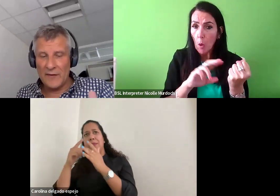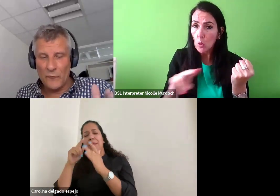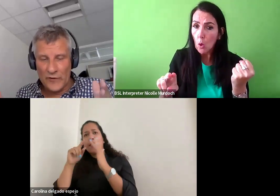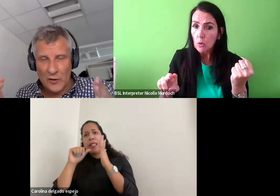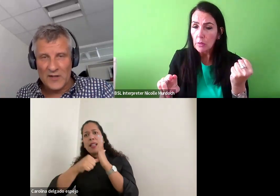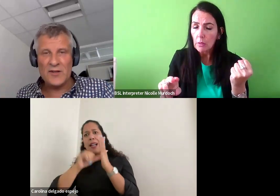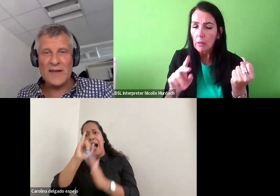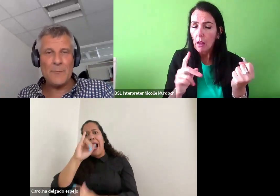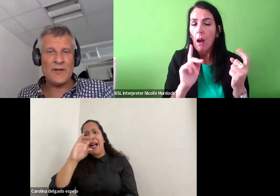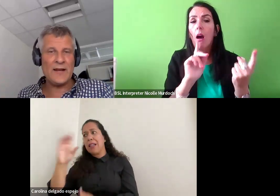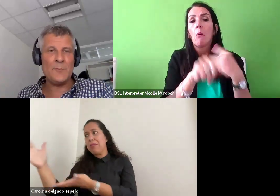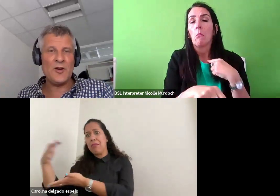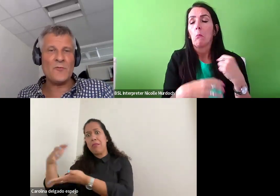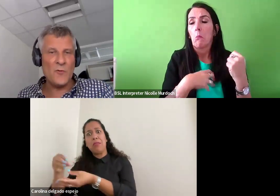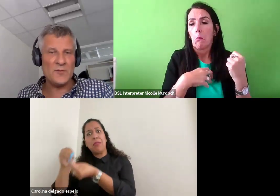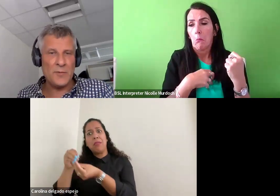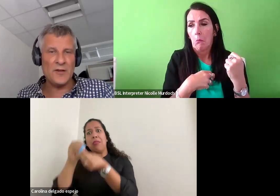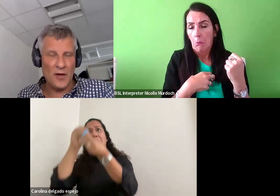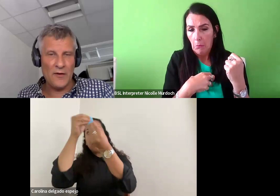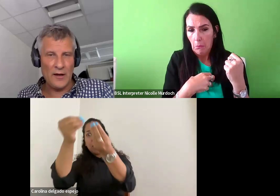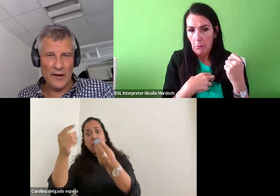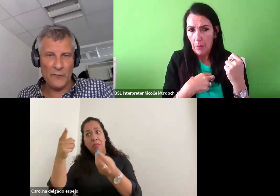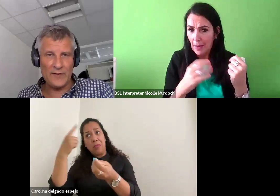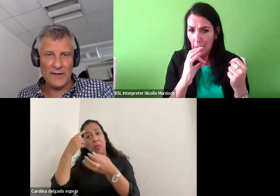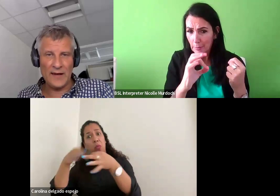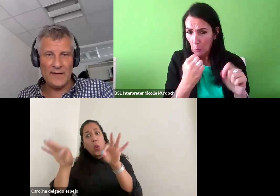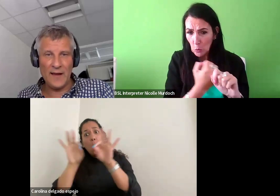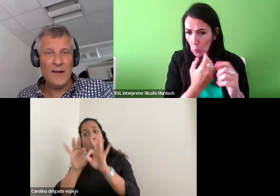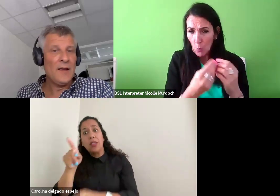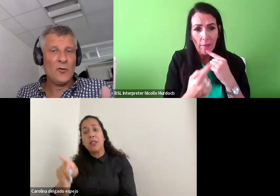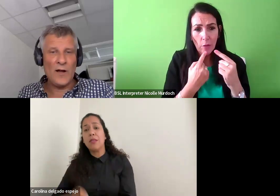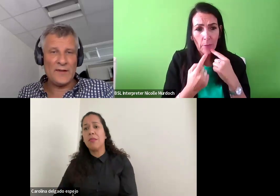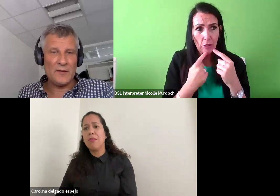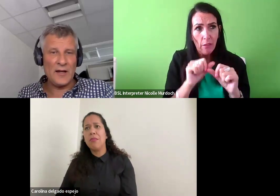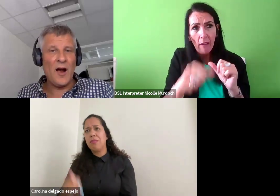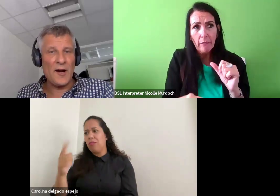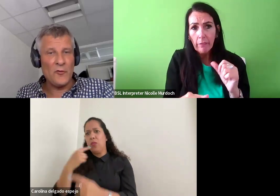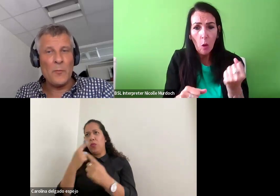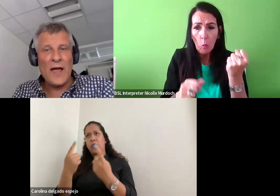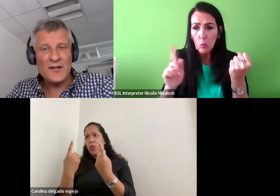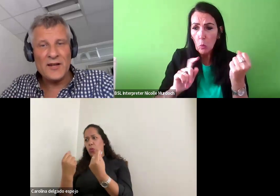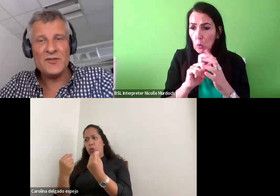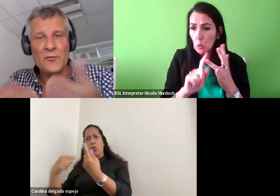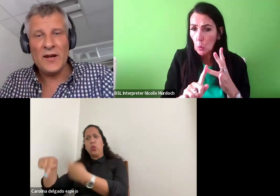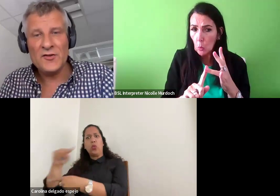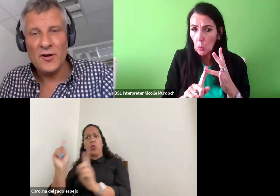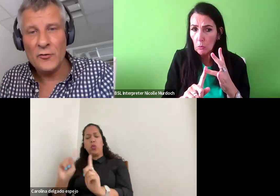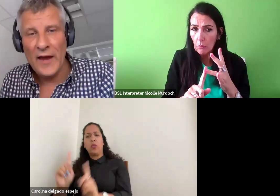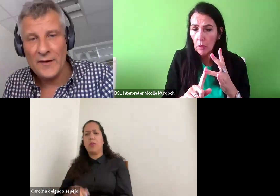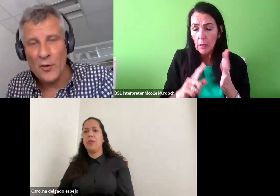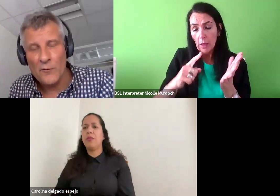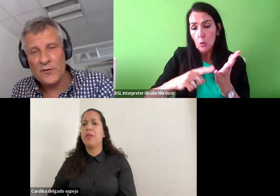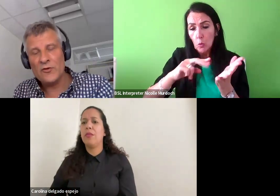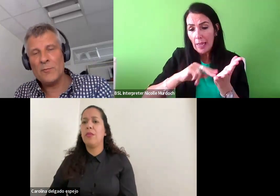situation. And the question then particularly becomes what is being done with that data? To what degree are you obliged as